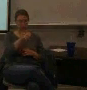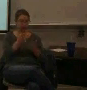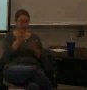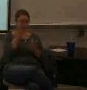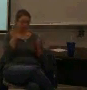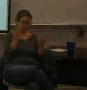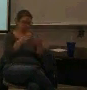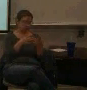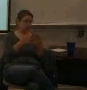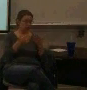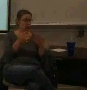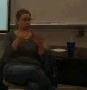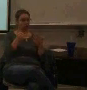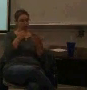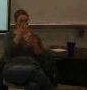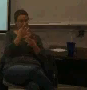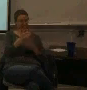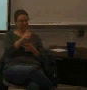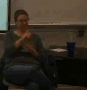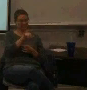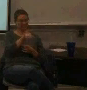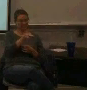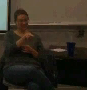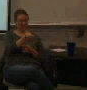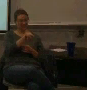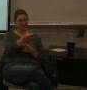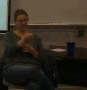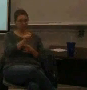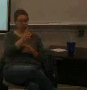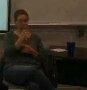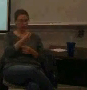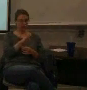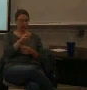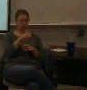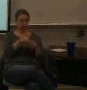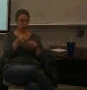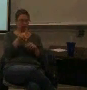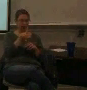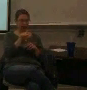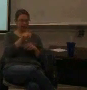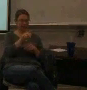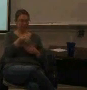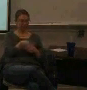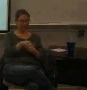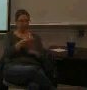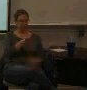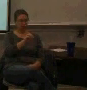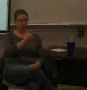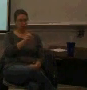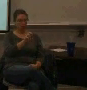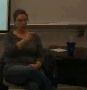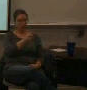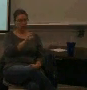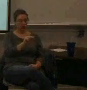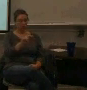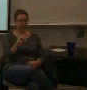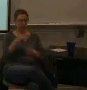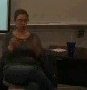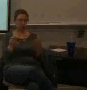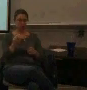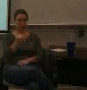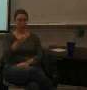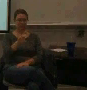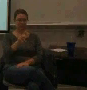Yeah, so you can get these sort of interesting dynamics. One of the saline lakes in Oregon, Abert, there's